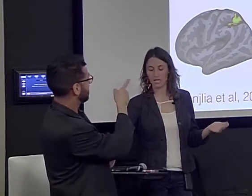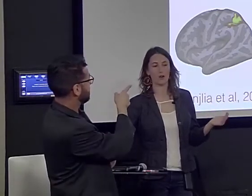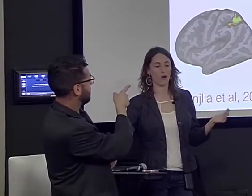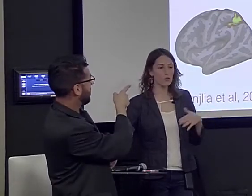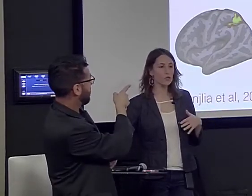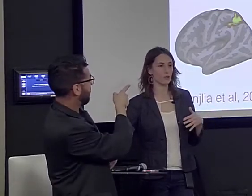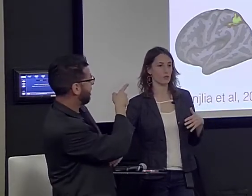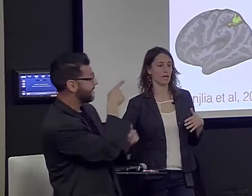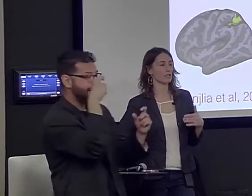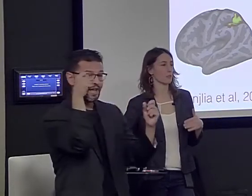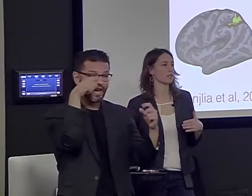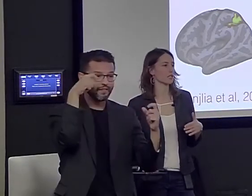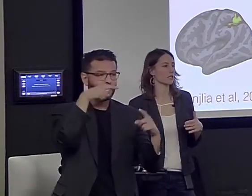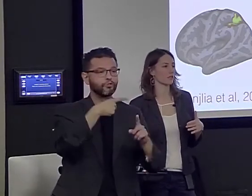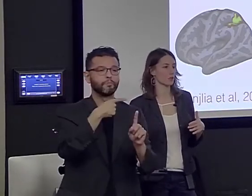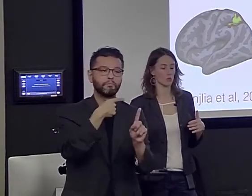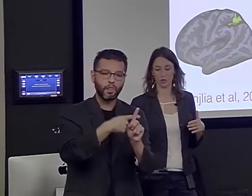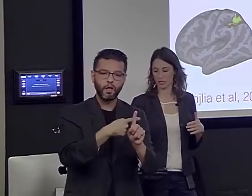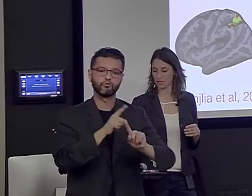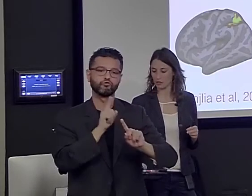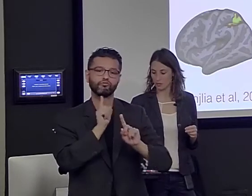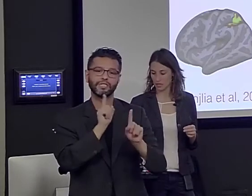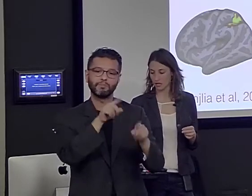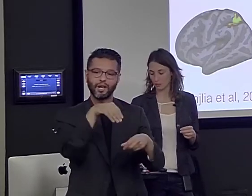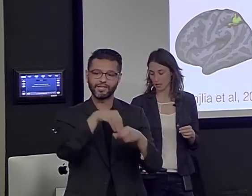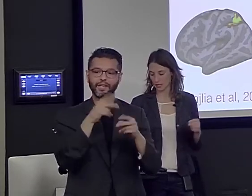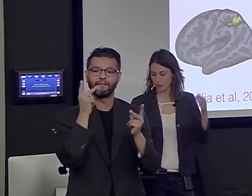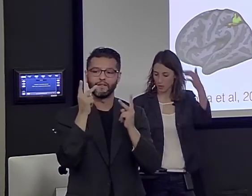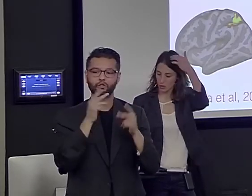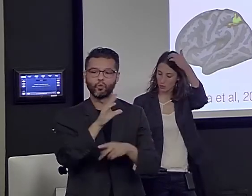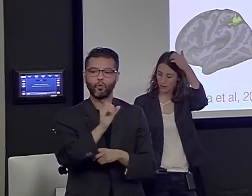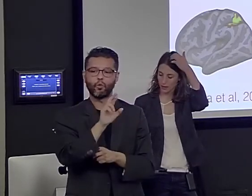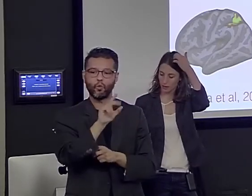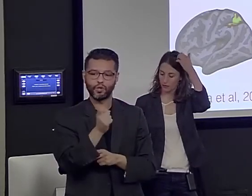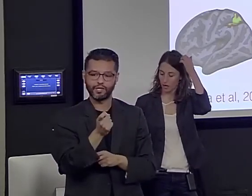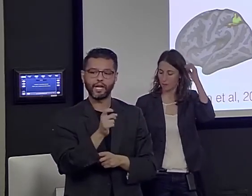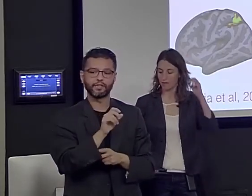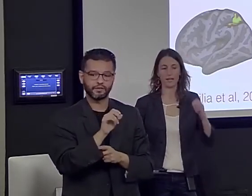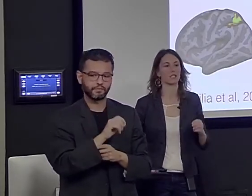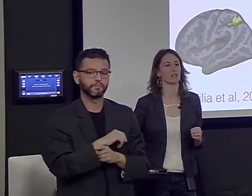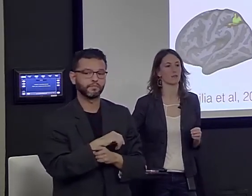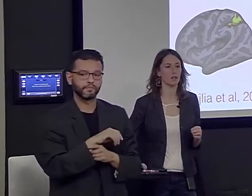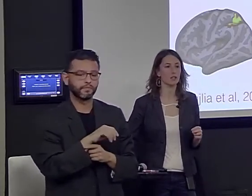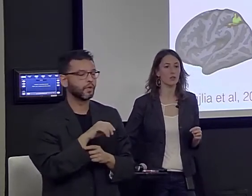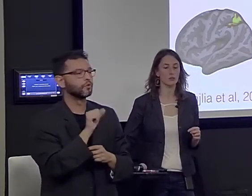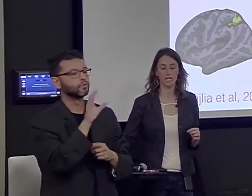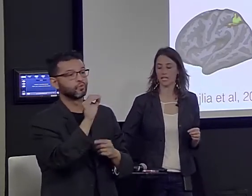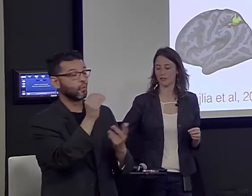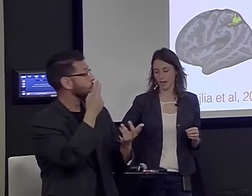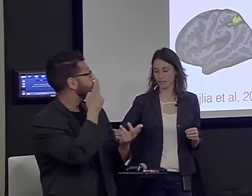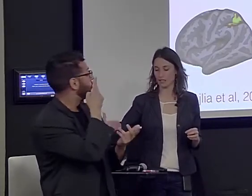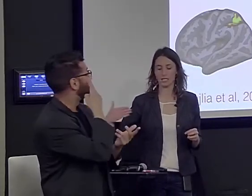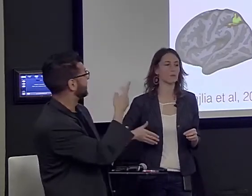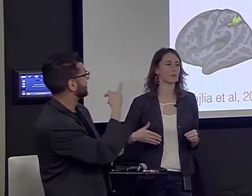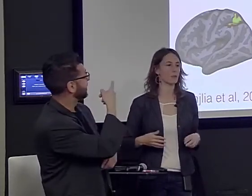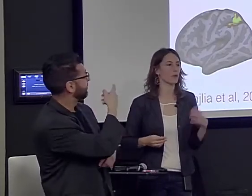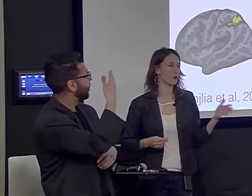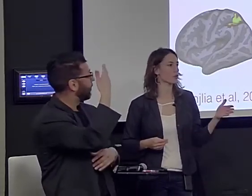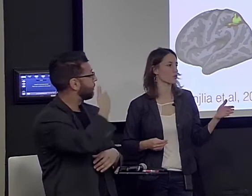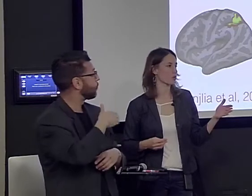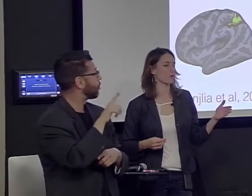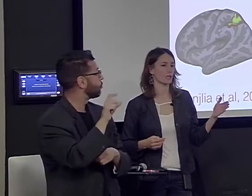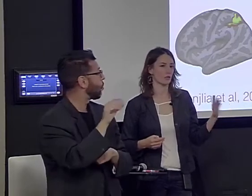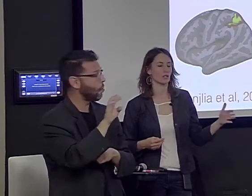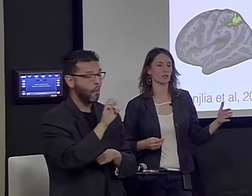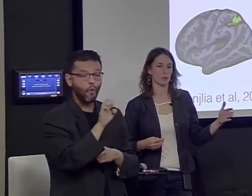sulcus. Also, you get responses in the visual cortex. You see that in blind subjects, we're finding effects in the frontal lobe. In fact, the sighted people